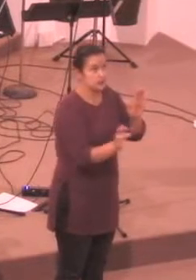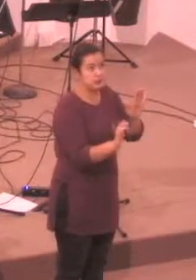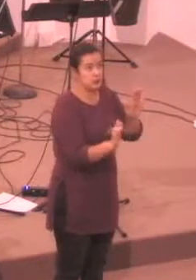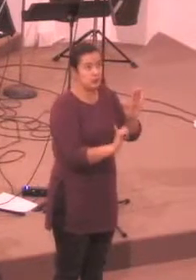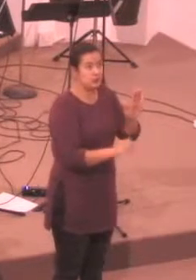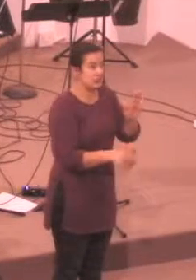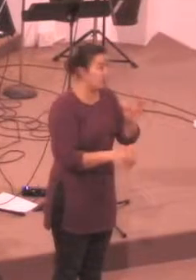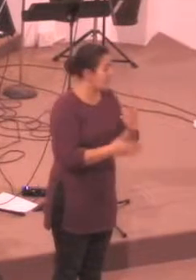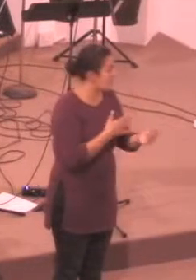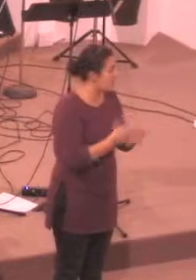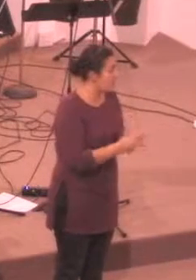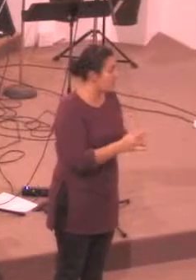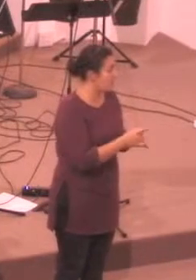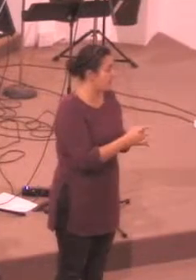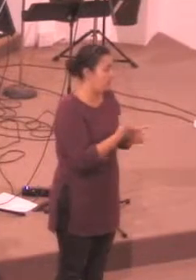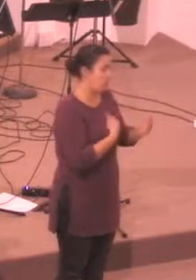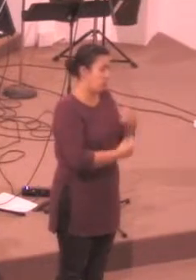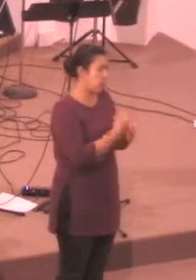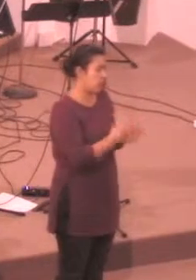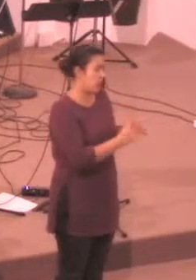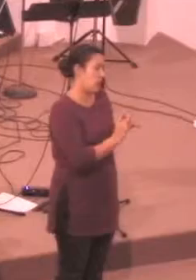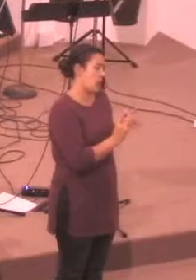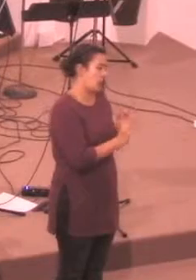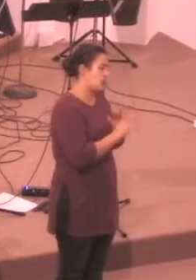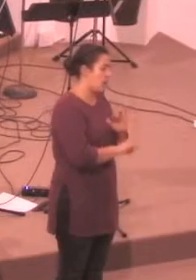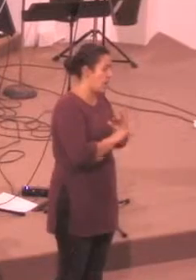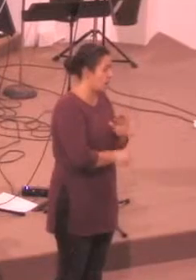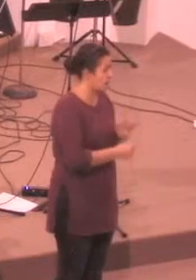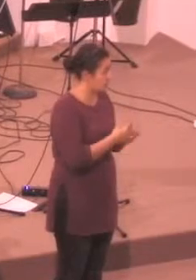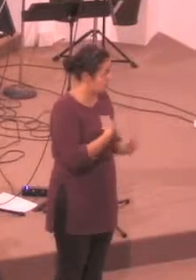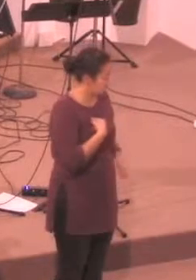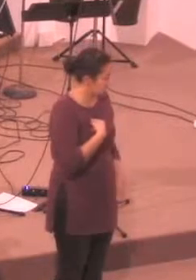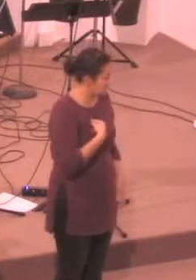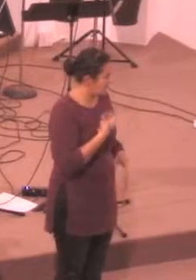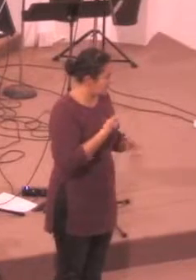on you is still made in the image of